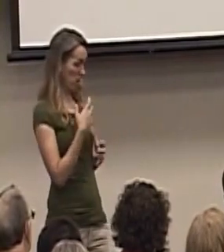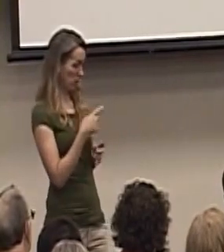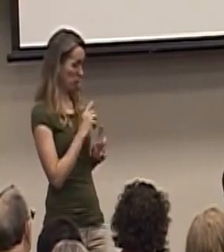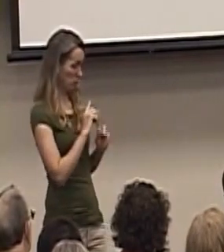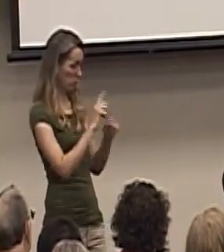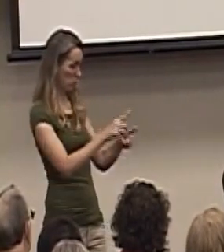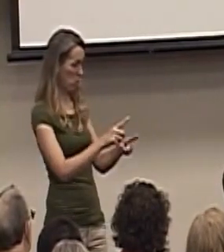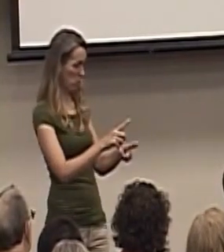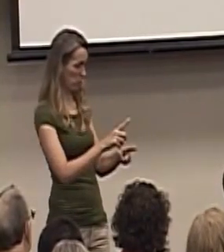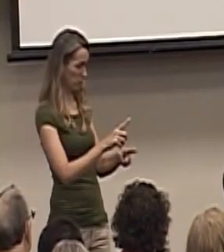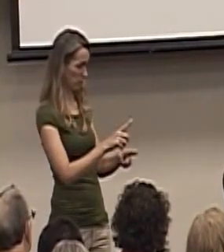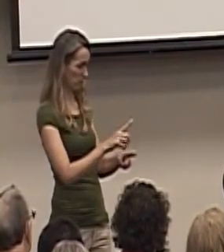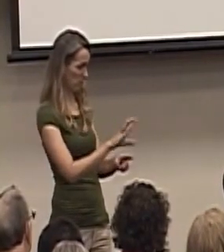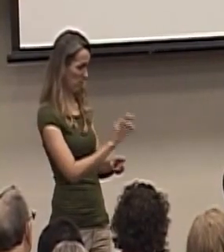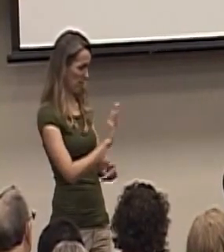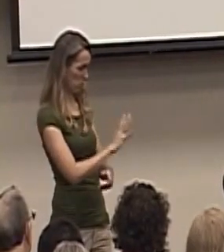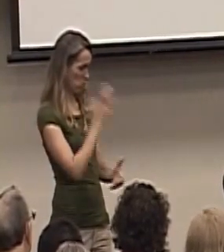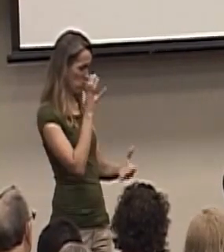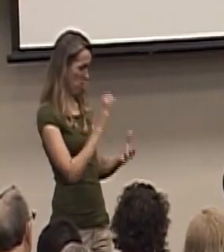back.